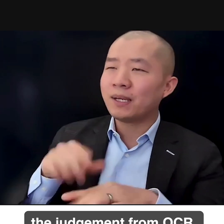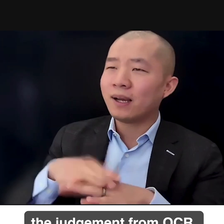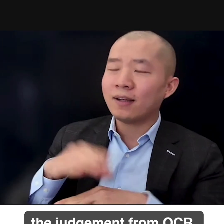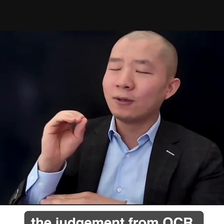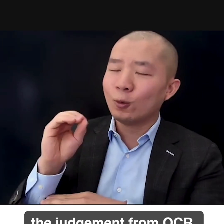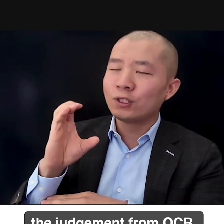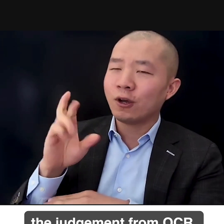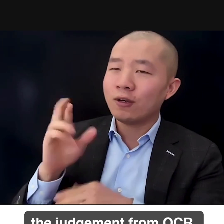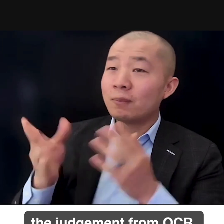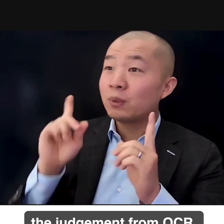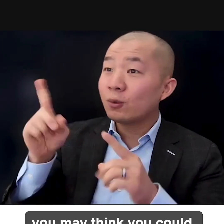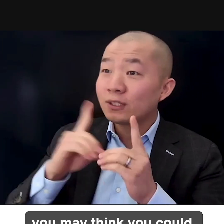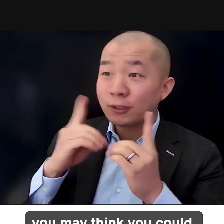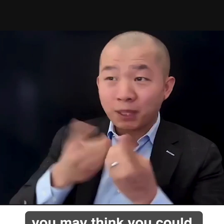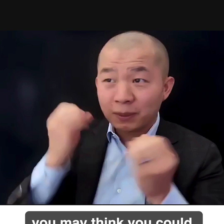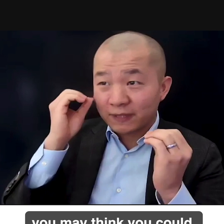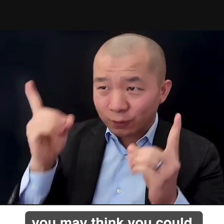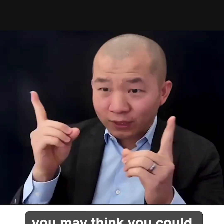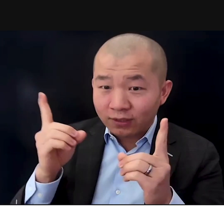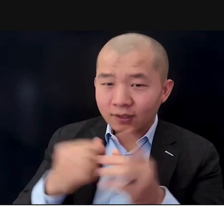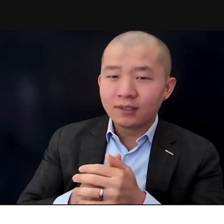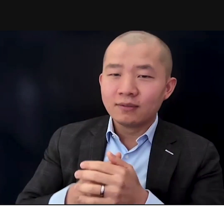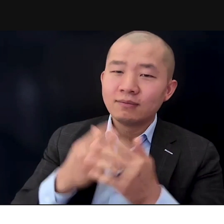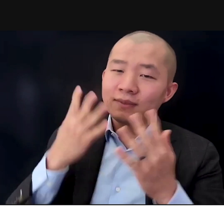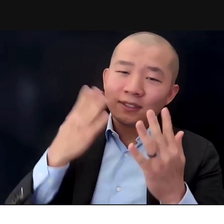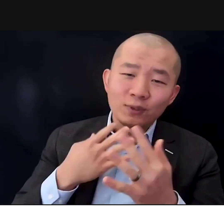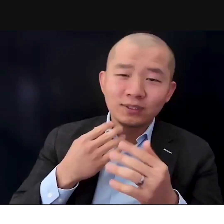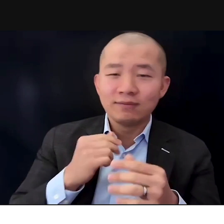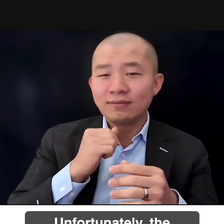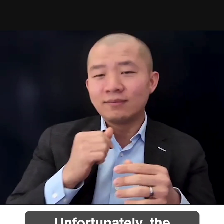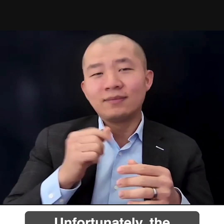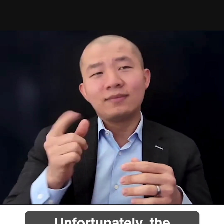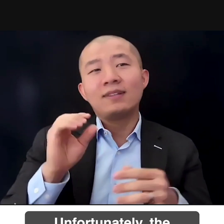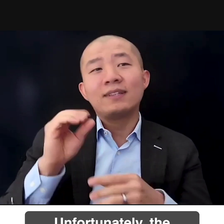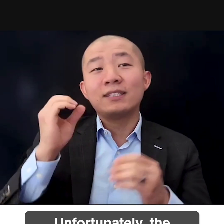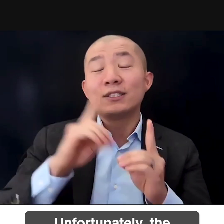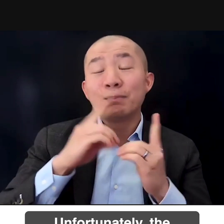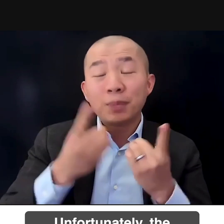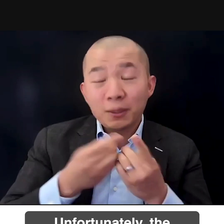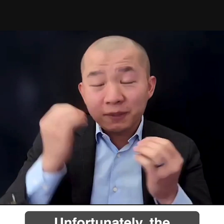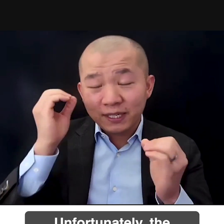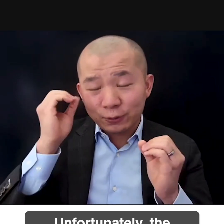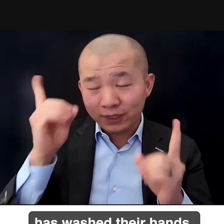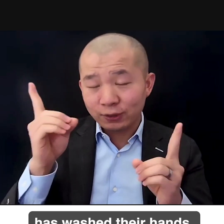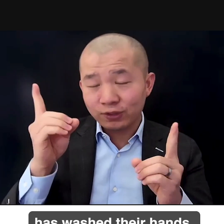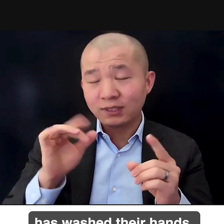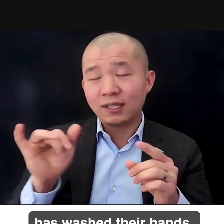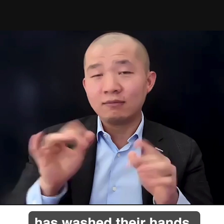and you disagree, you may think you could appeal to the Department of Education. Unfortunately, the Department of Education has washed their hands